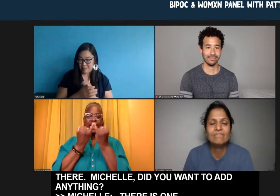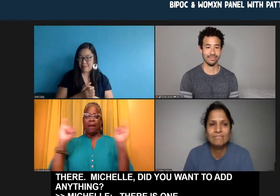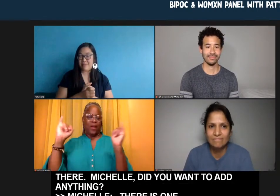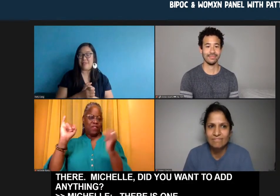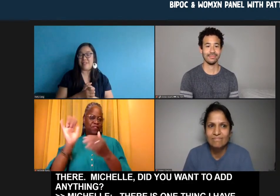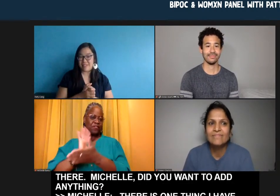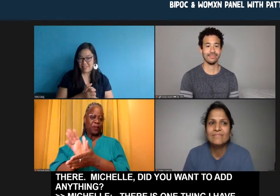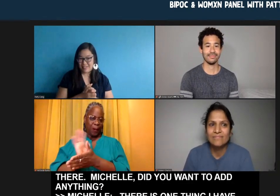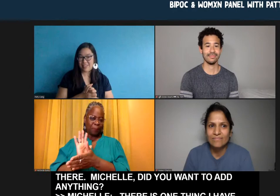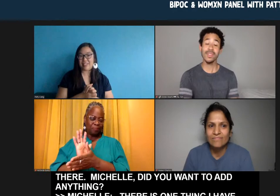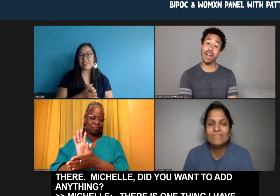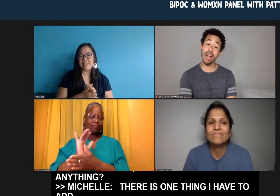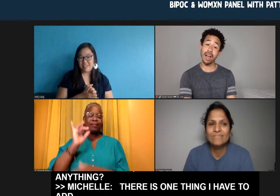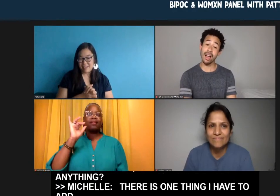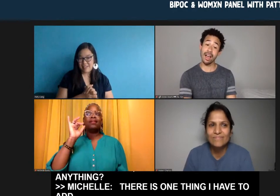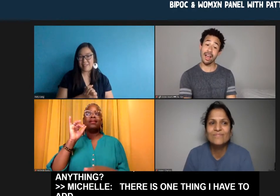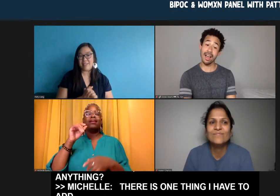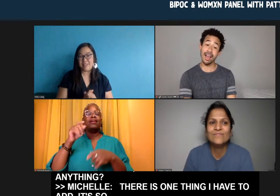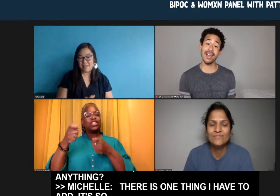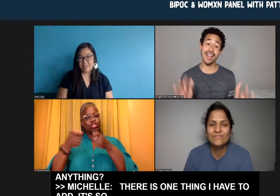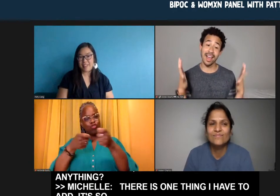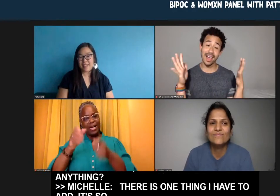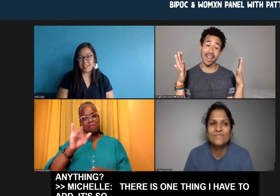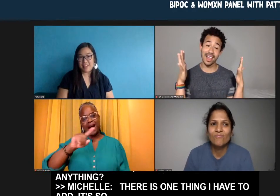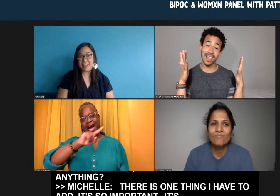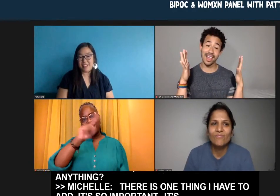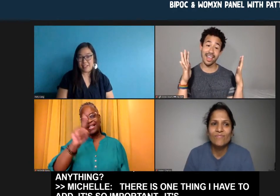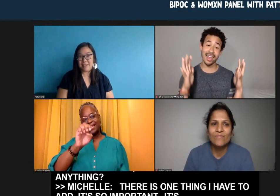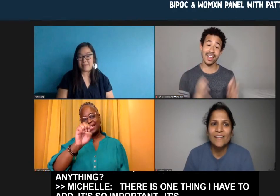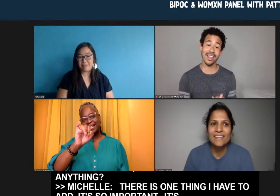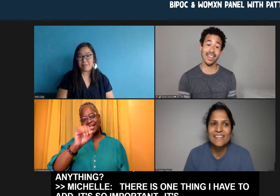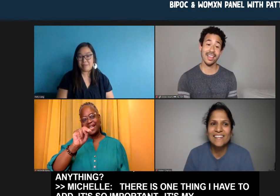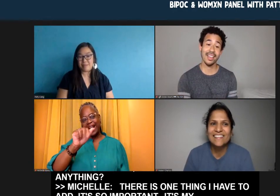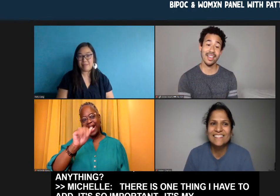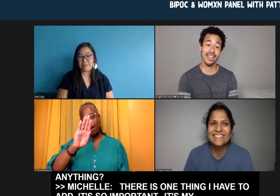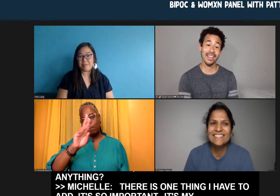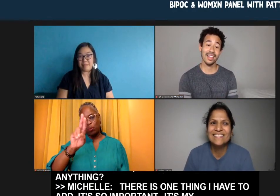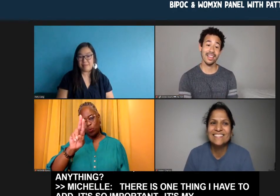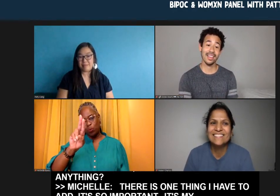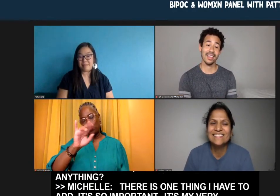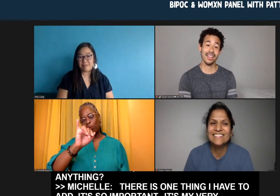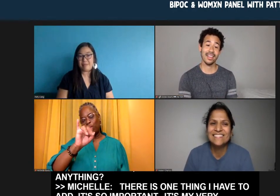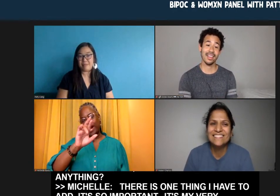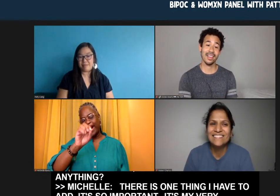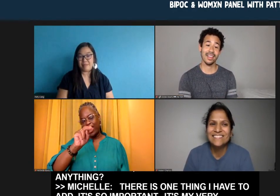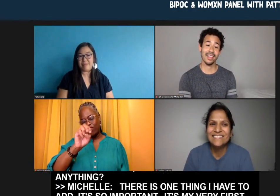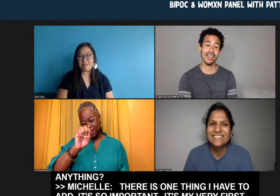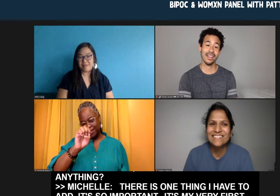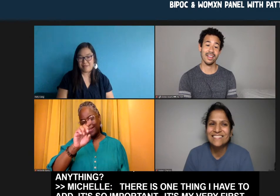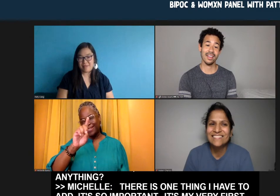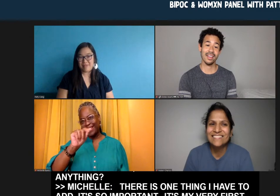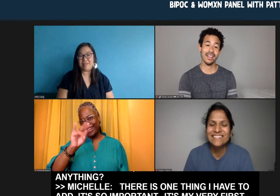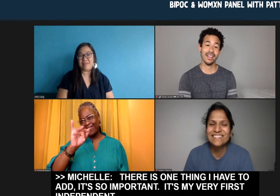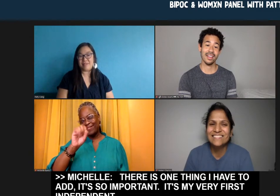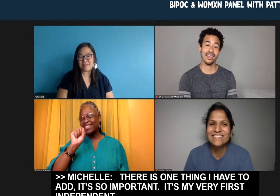It's my very first independent film. Yes. directed by Zabu